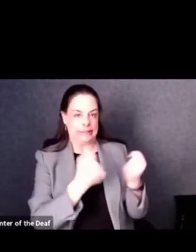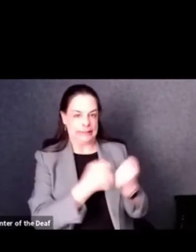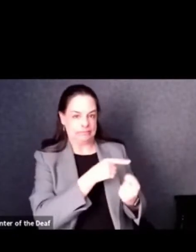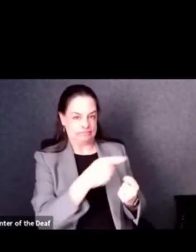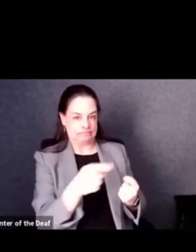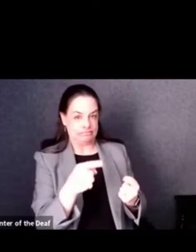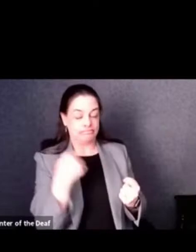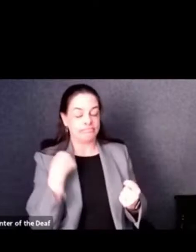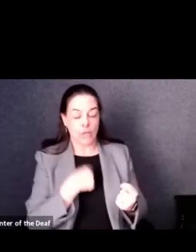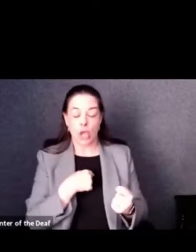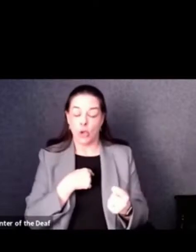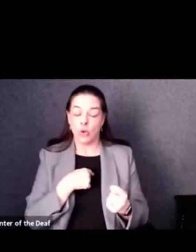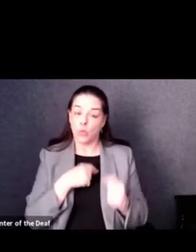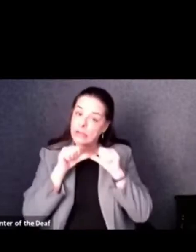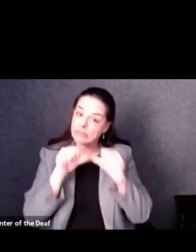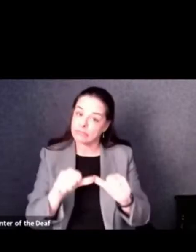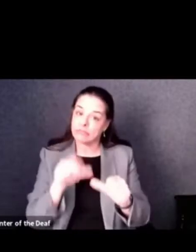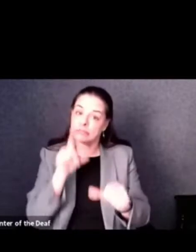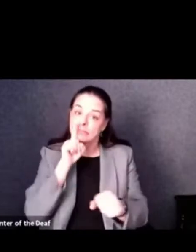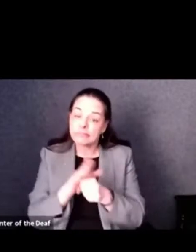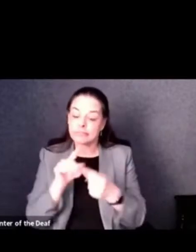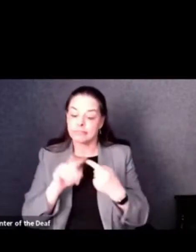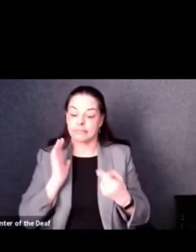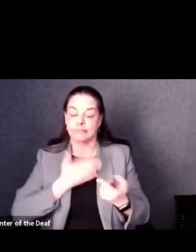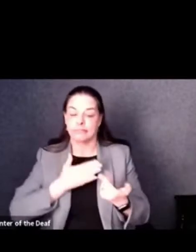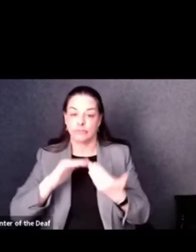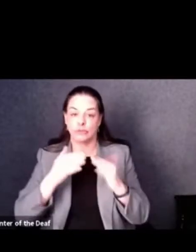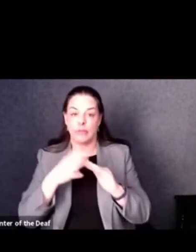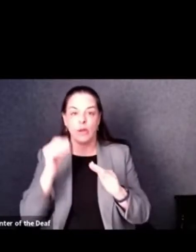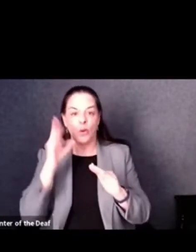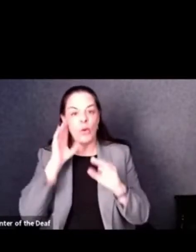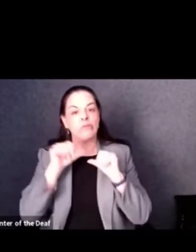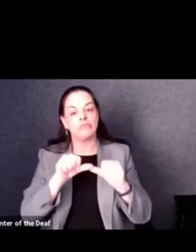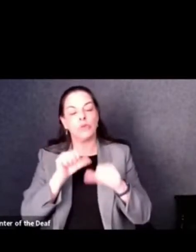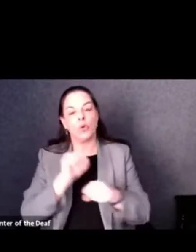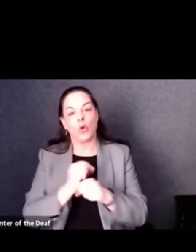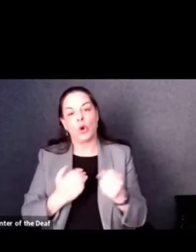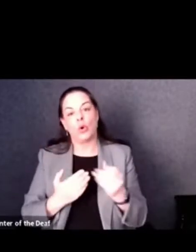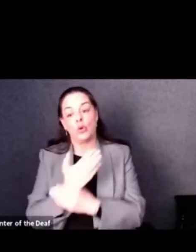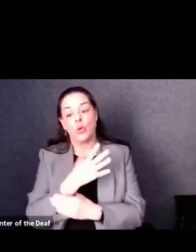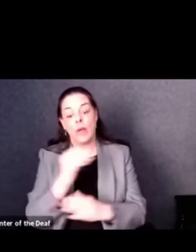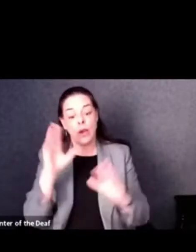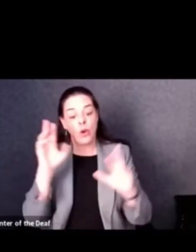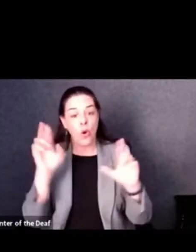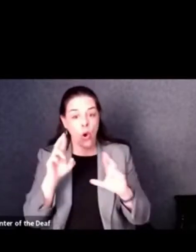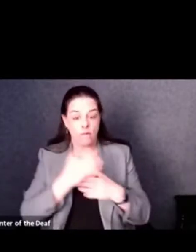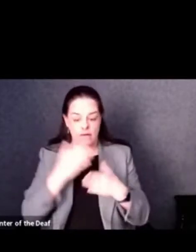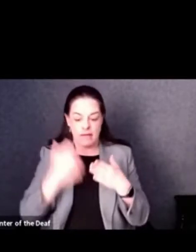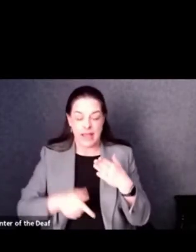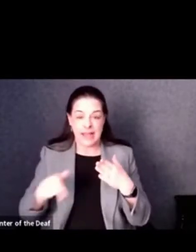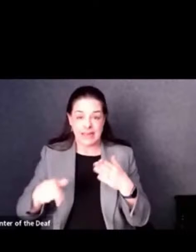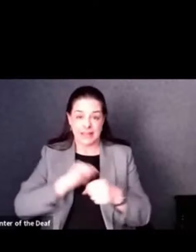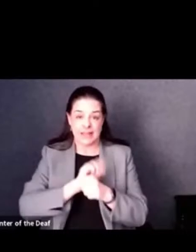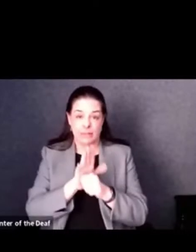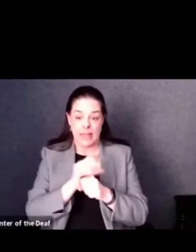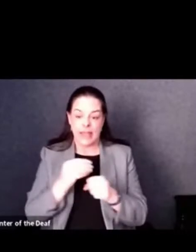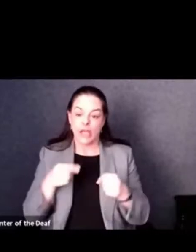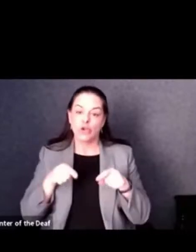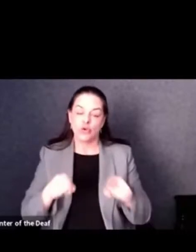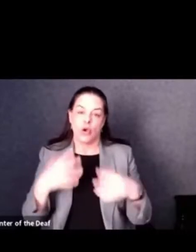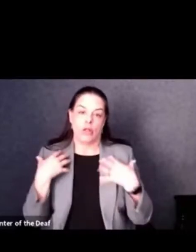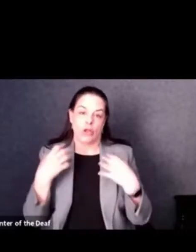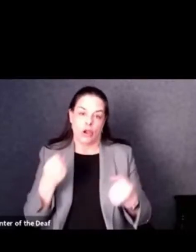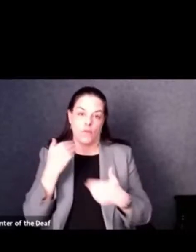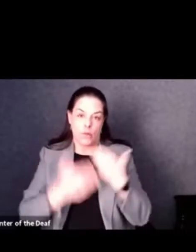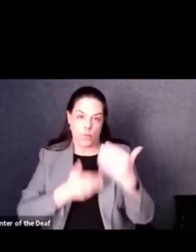to our community, and we'll continue to work through hopefully the end of this pandemic and through the recovery